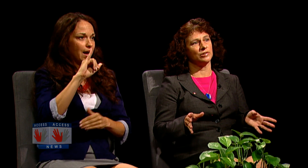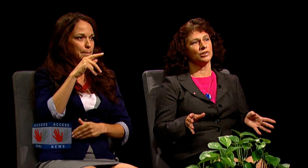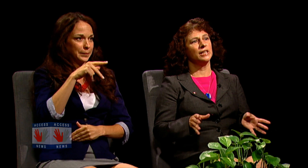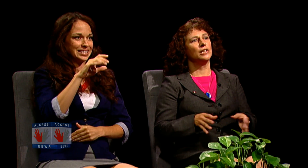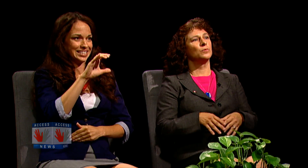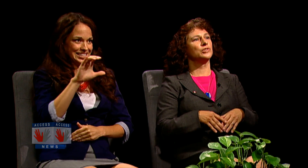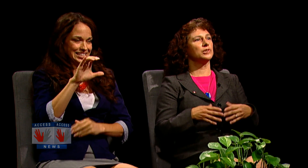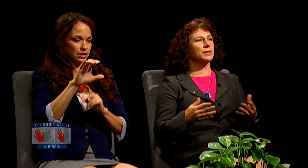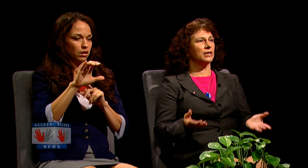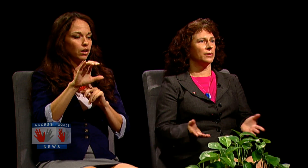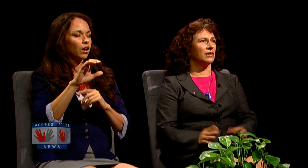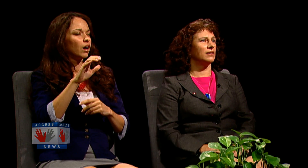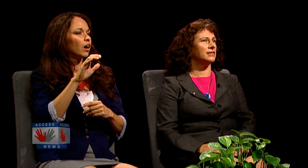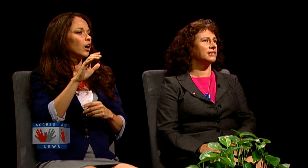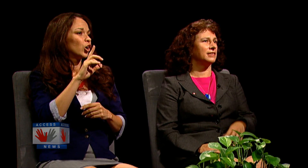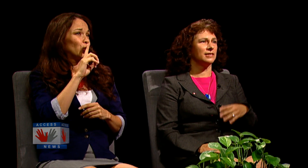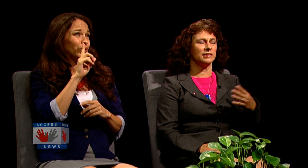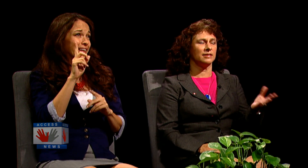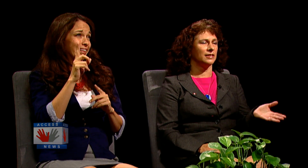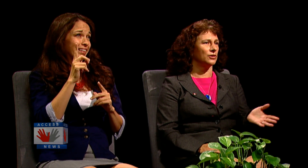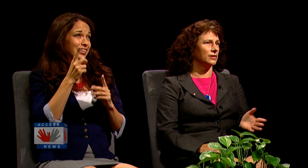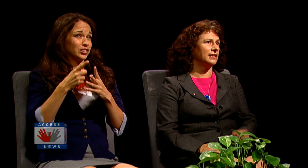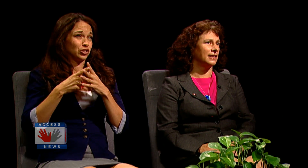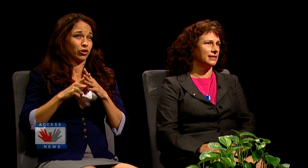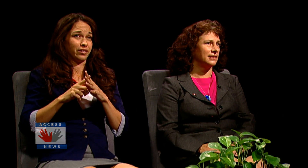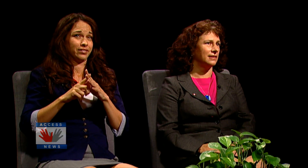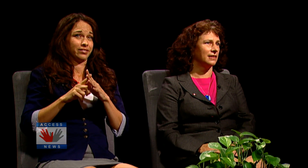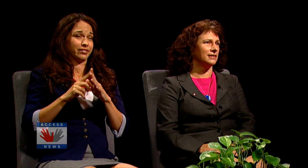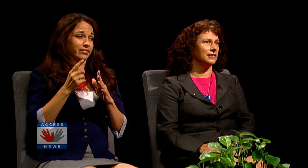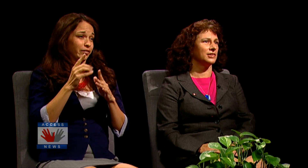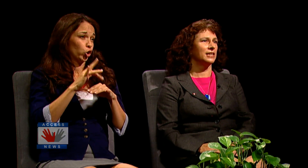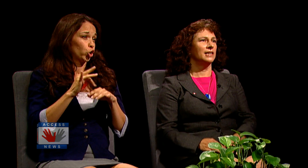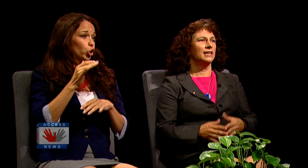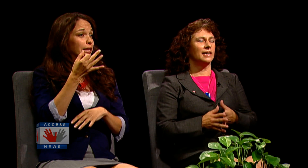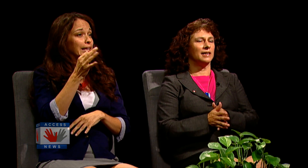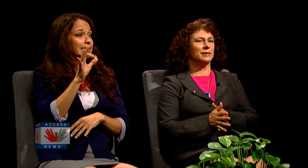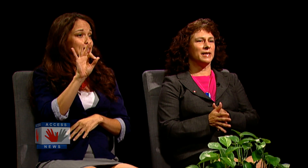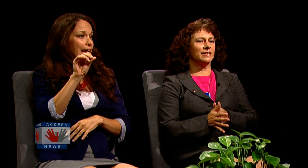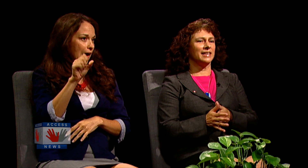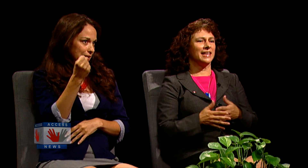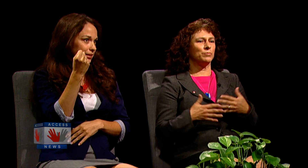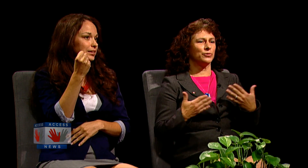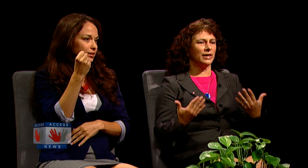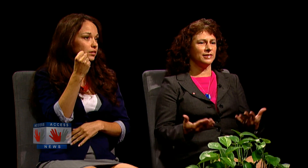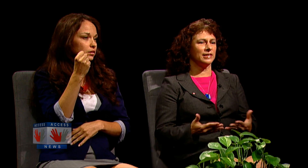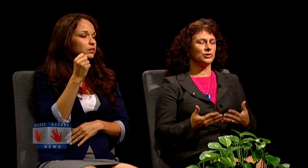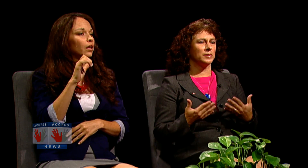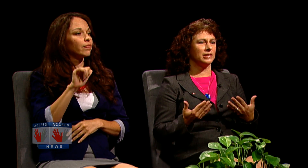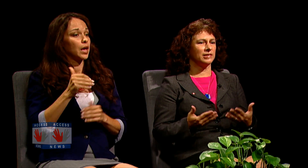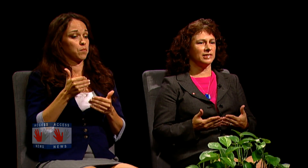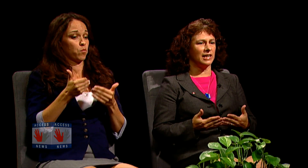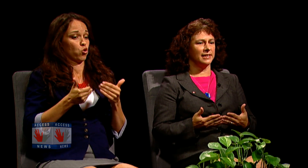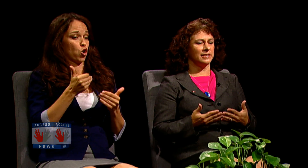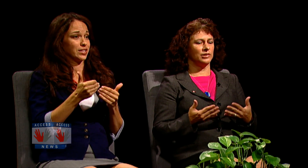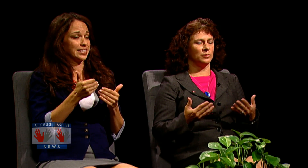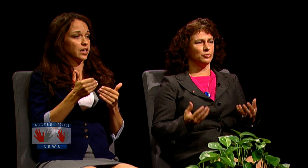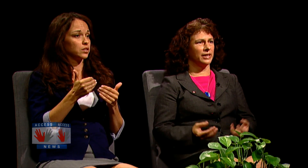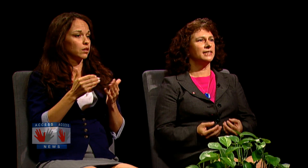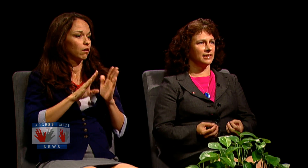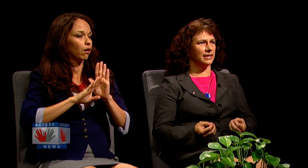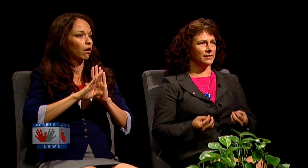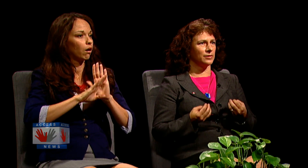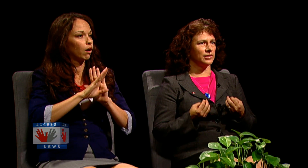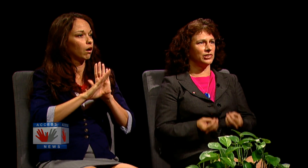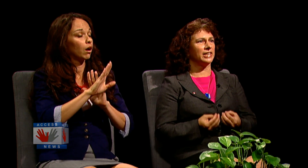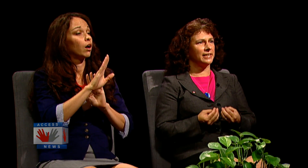Climate Change, which has been going on since the early 1990s. And that process was designed to